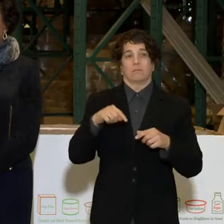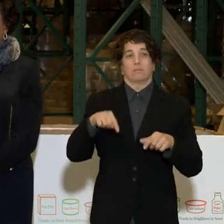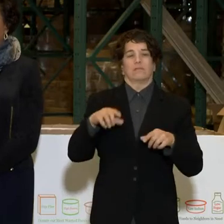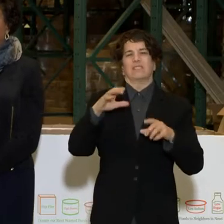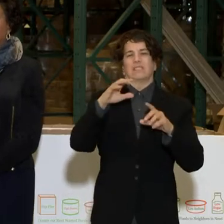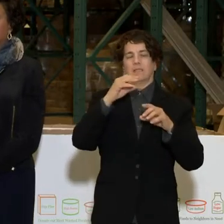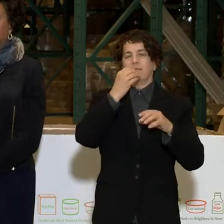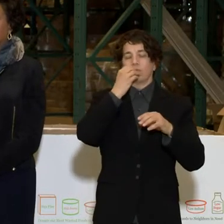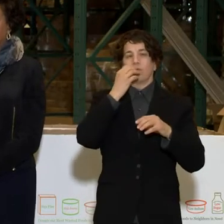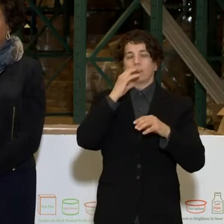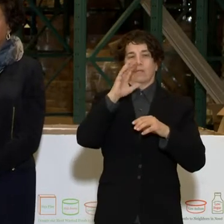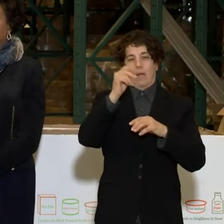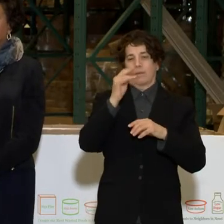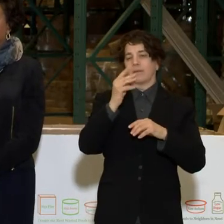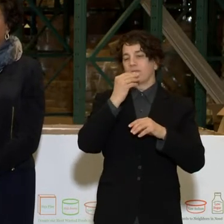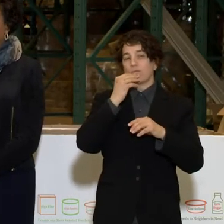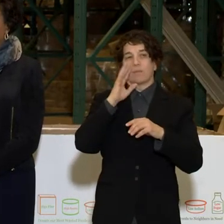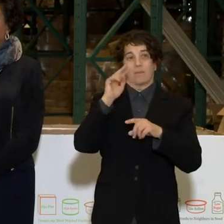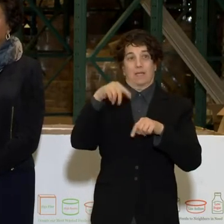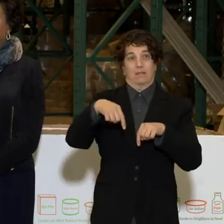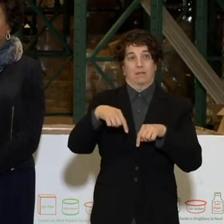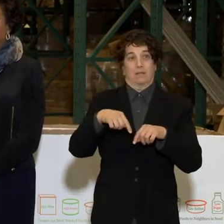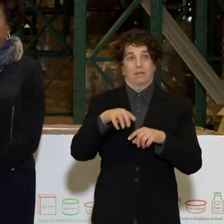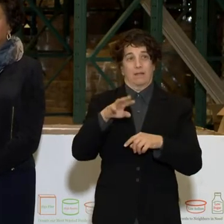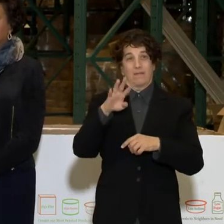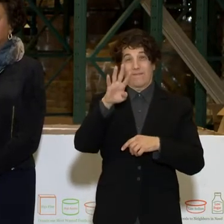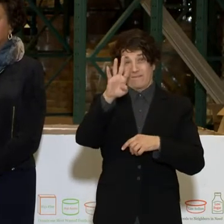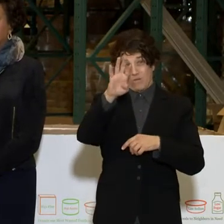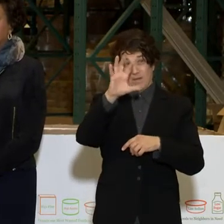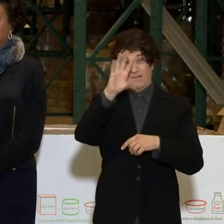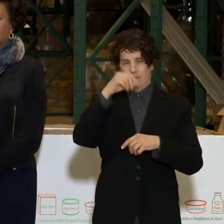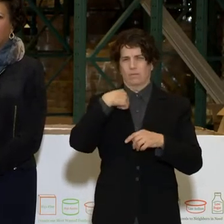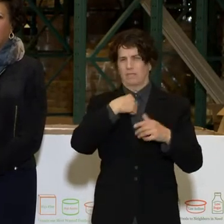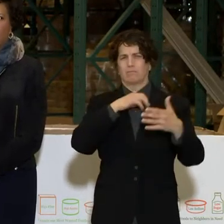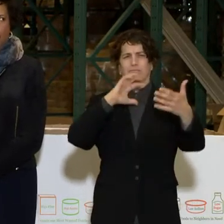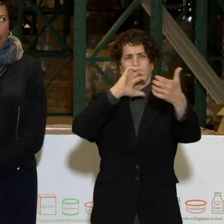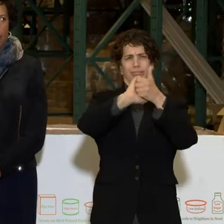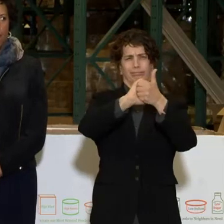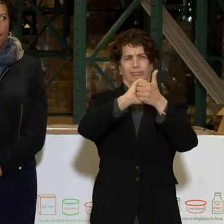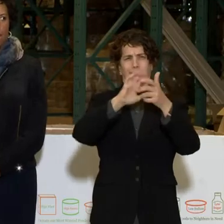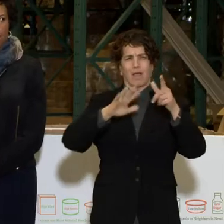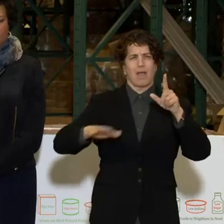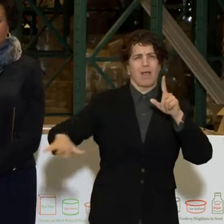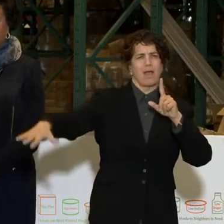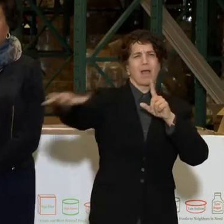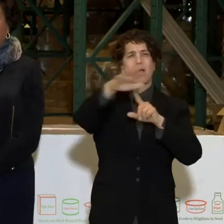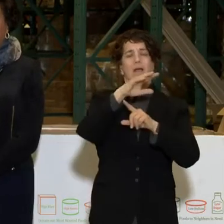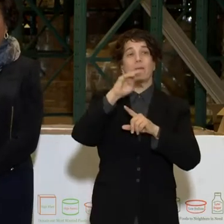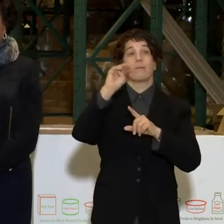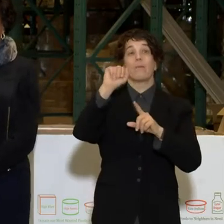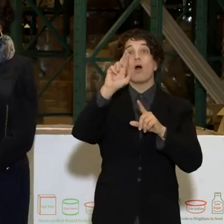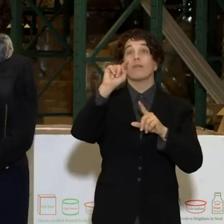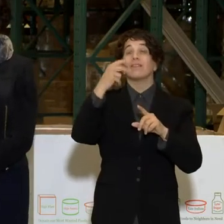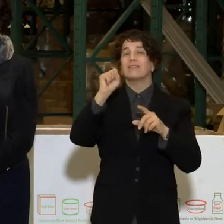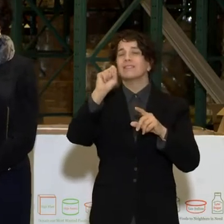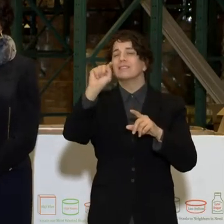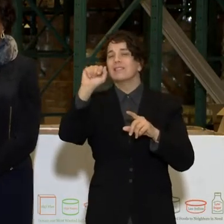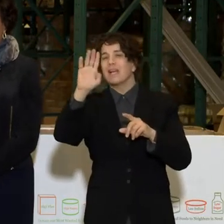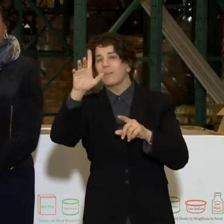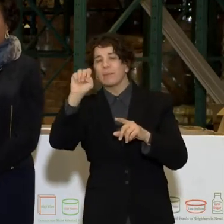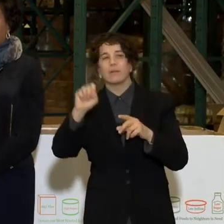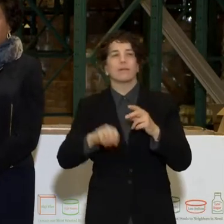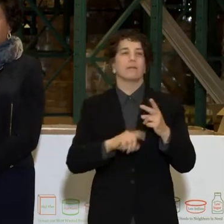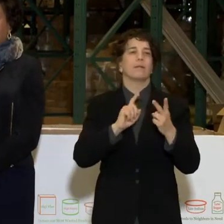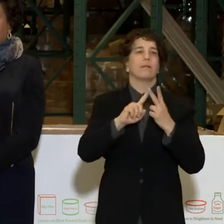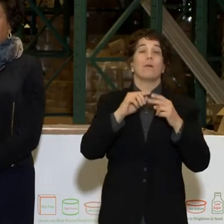450 different partners throughout our region. Some large ones like Martha's Table, Bread for the City, some DC Central Kitchen, and other